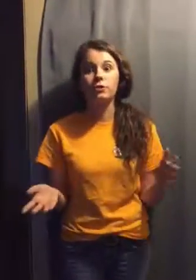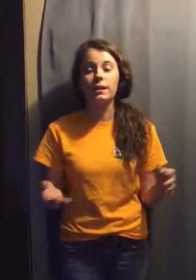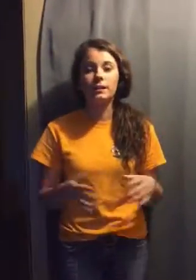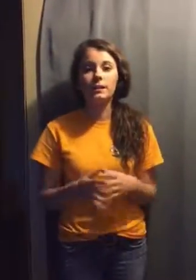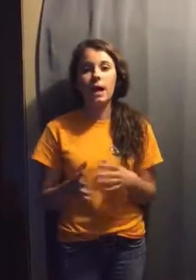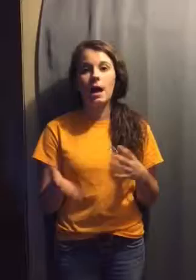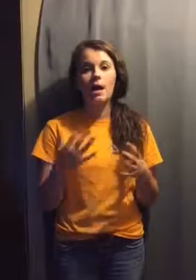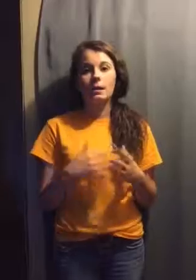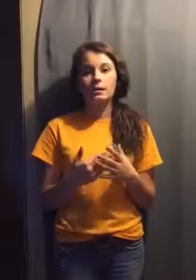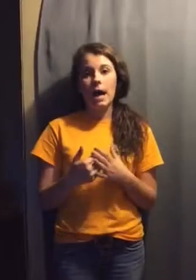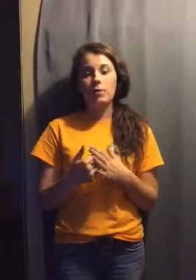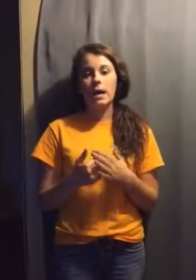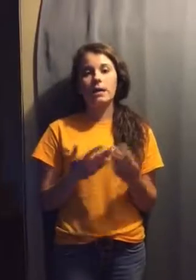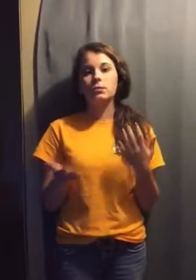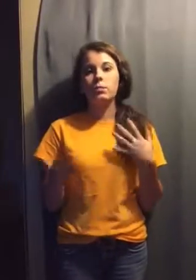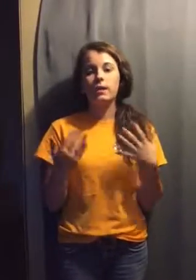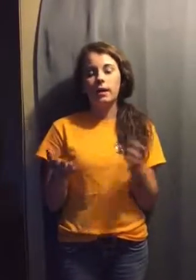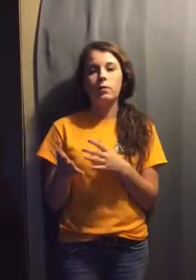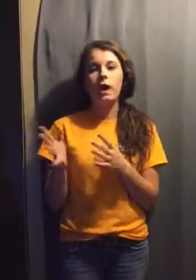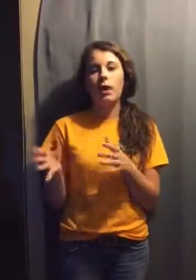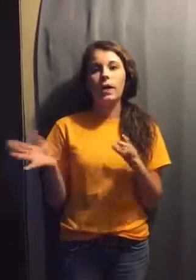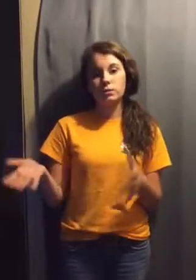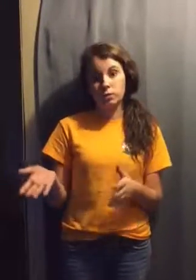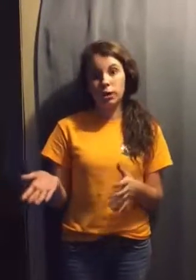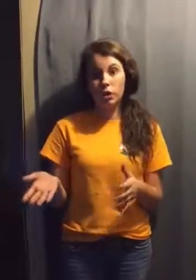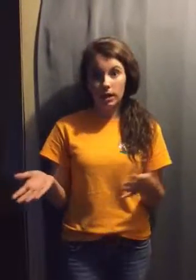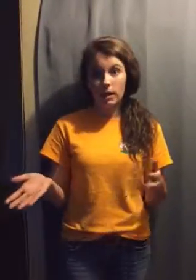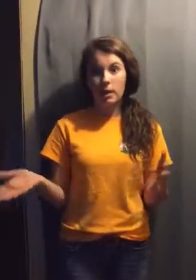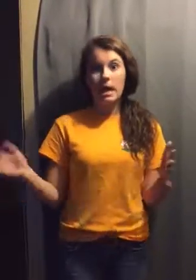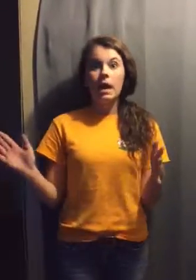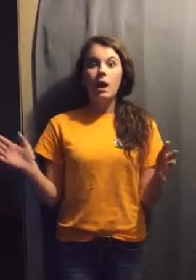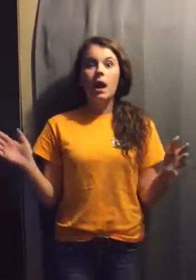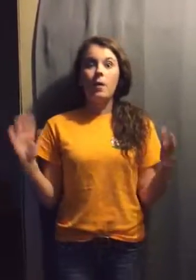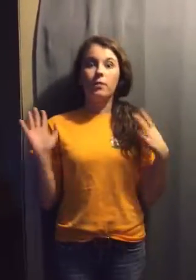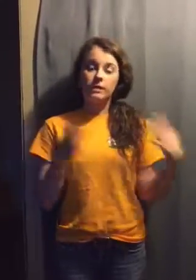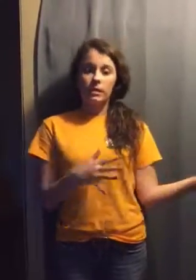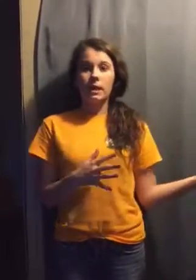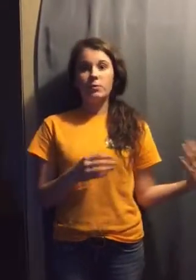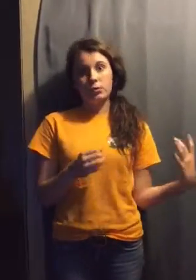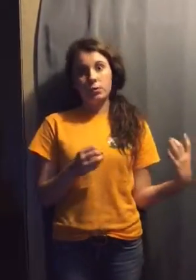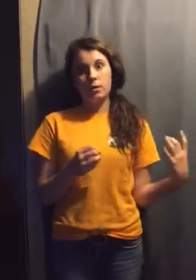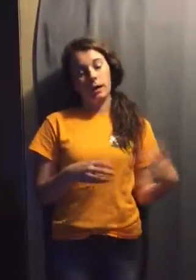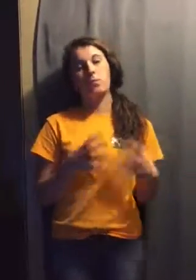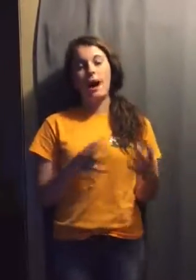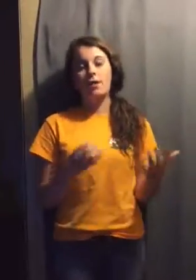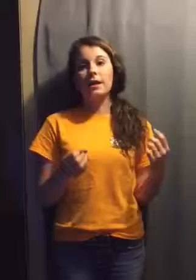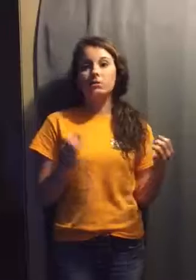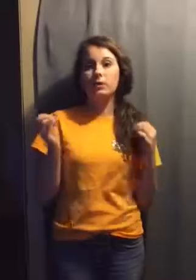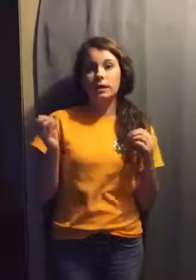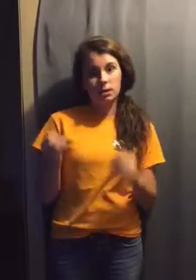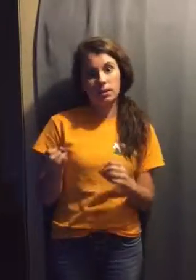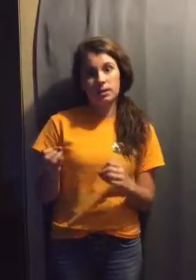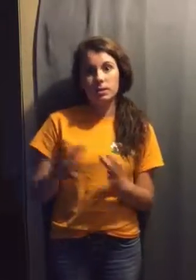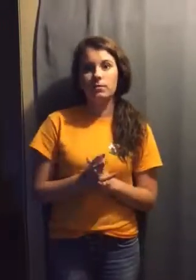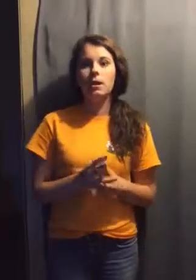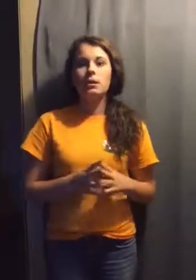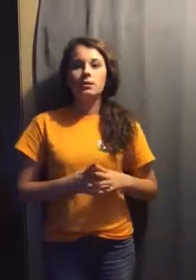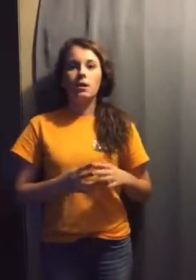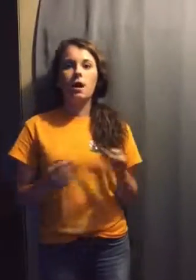dress because nowadays we think, wow, that's really cheap, but to them it was probably like, wow, that's really expensive.